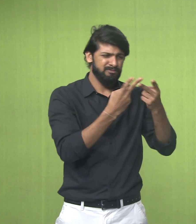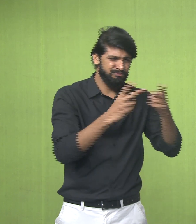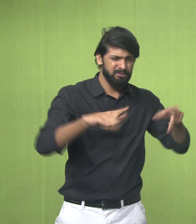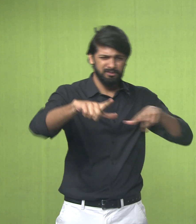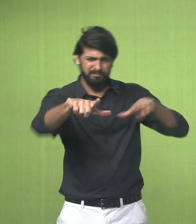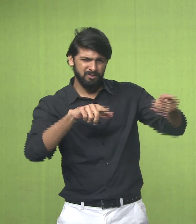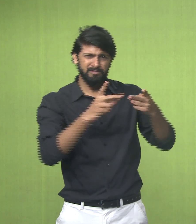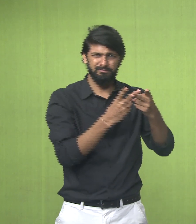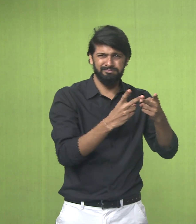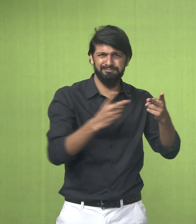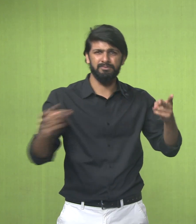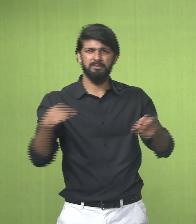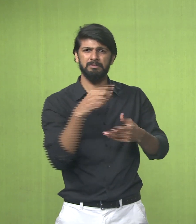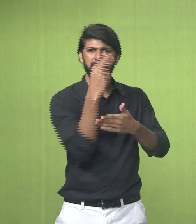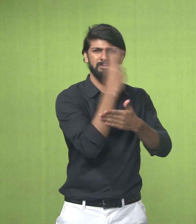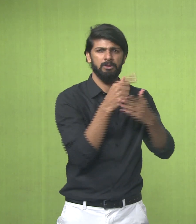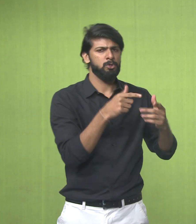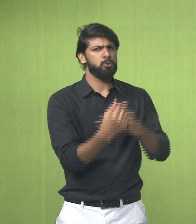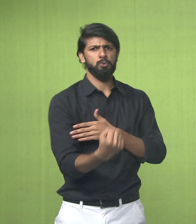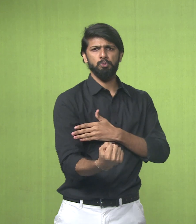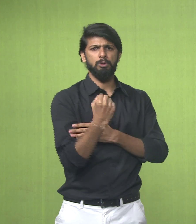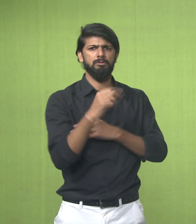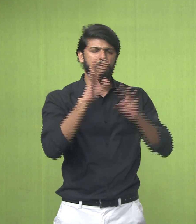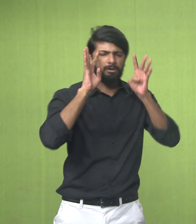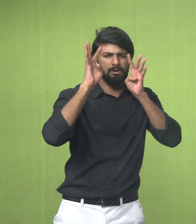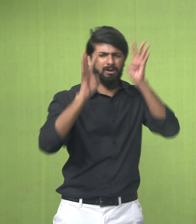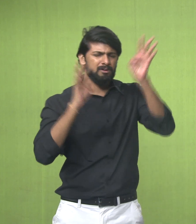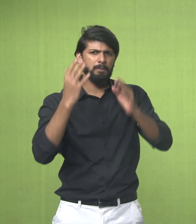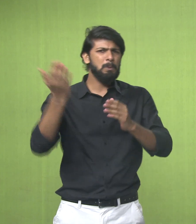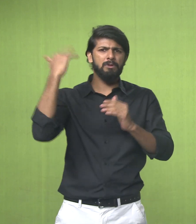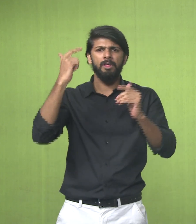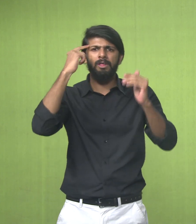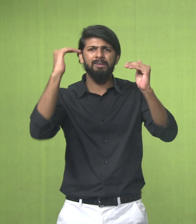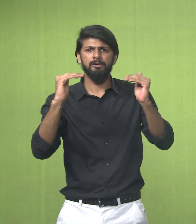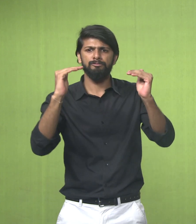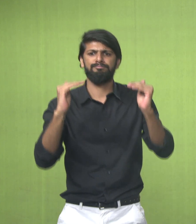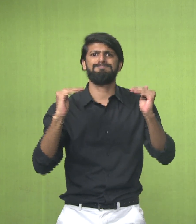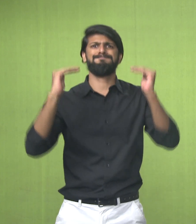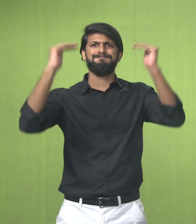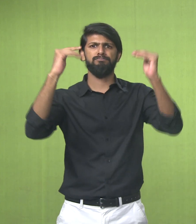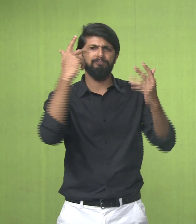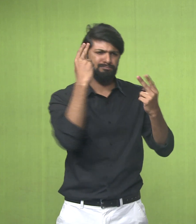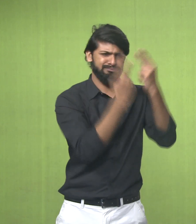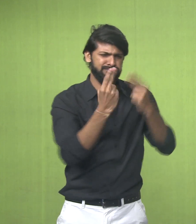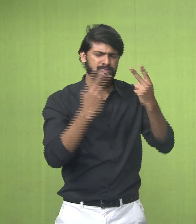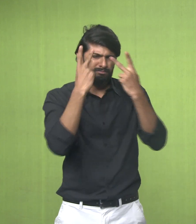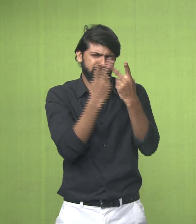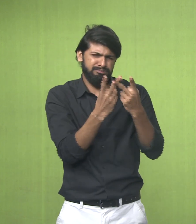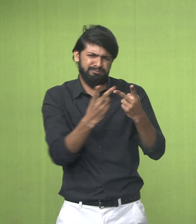The Indus Valley Civilization artists were skilled and really able in